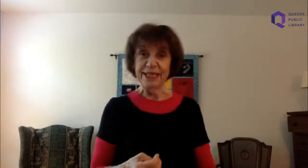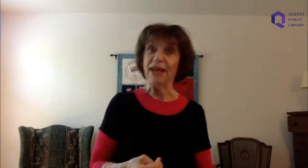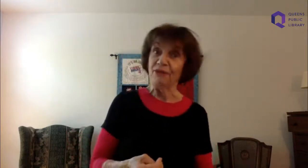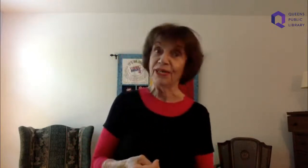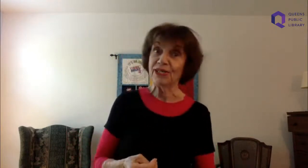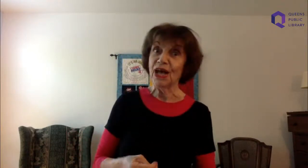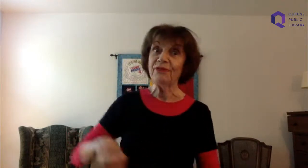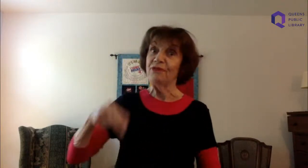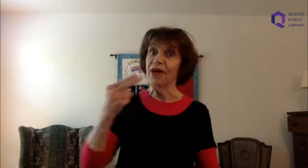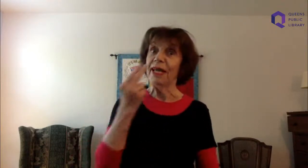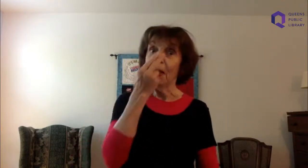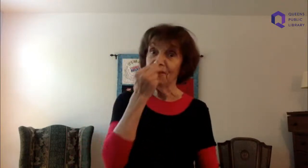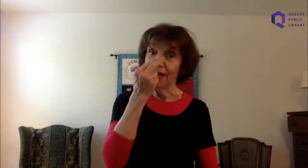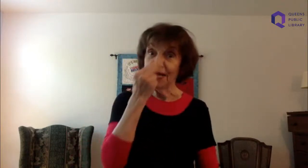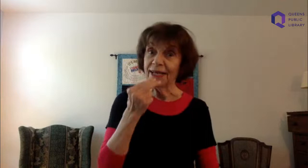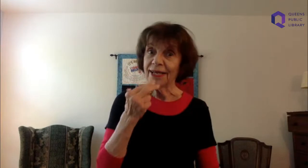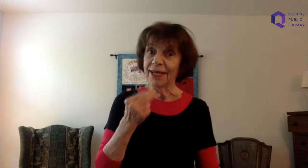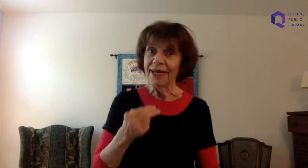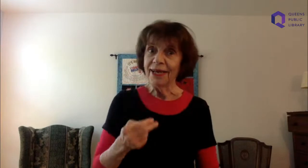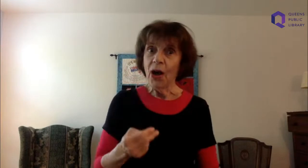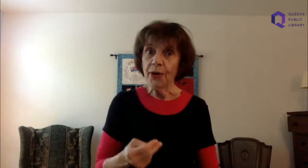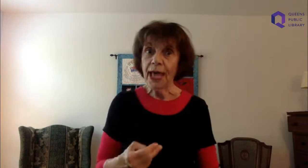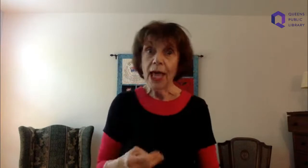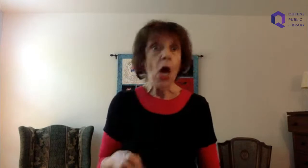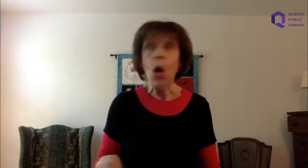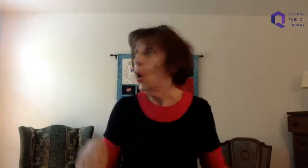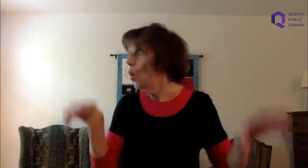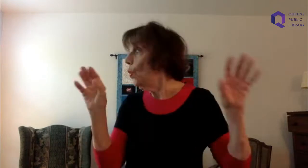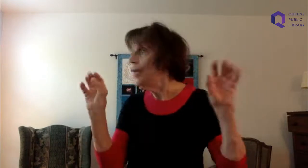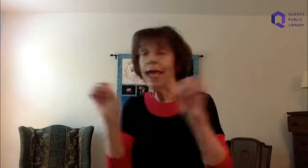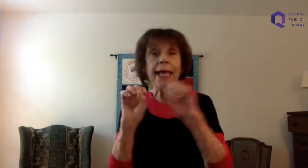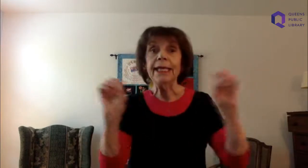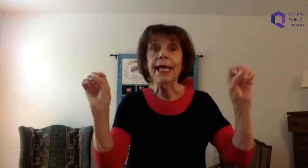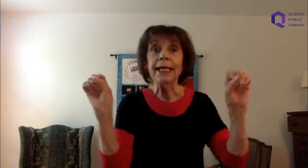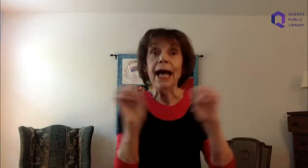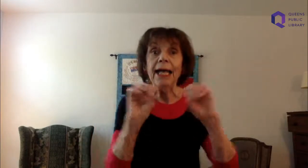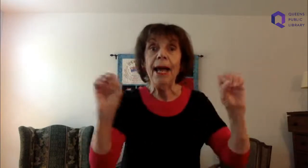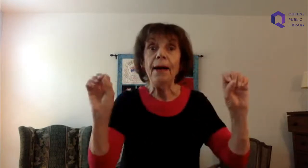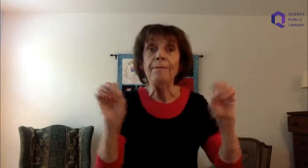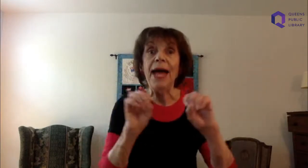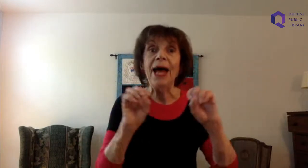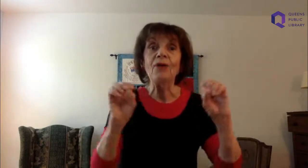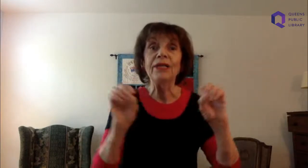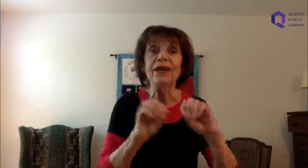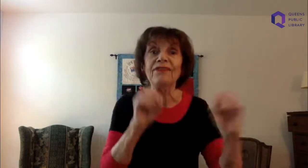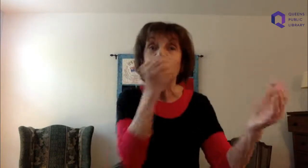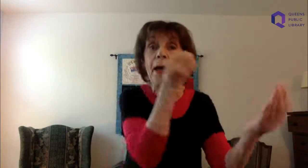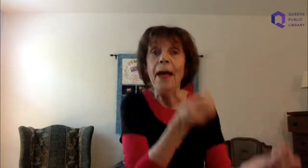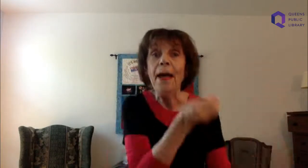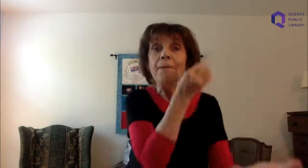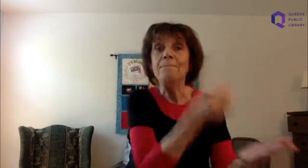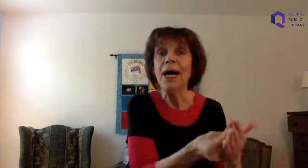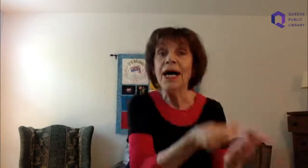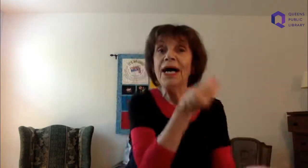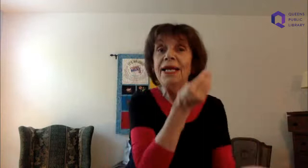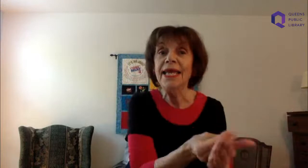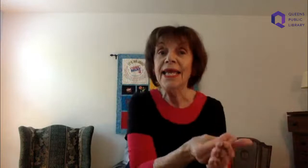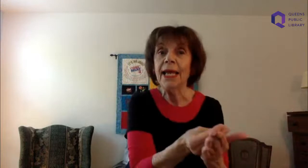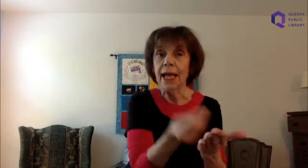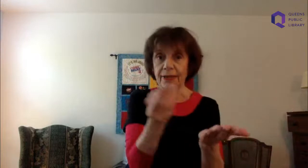Isn't that a funny sign for funny? Funny. Okay. Oh, we ain't got a barrel of money. And this